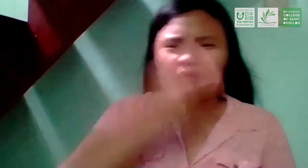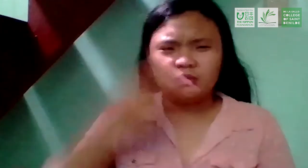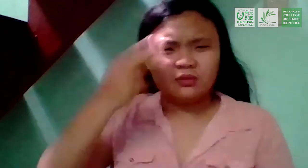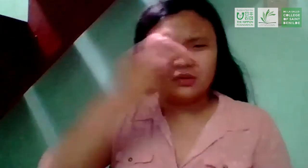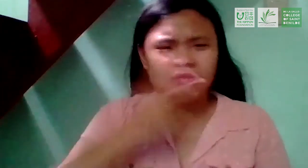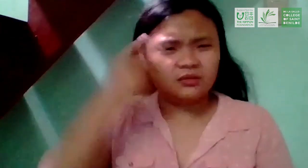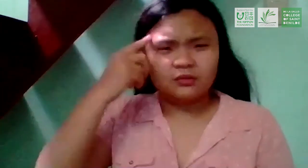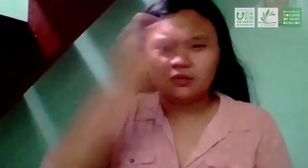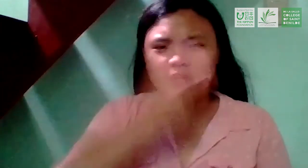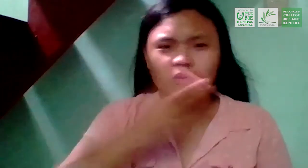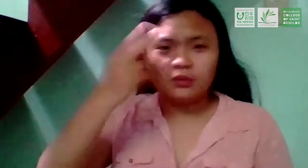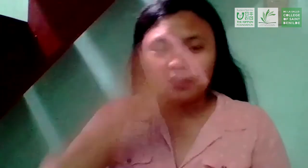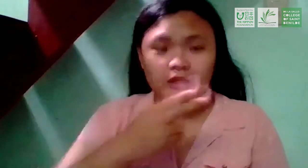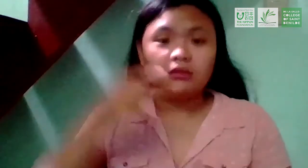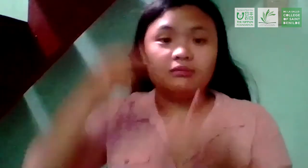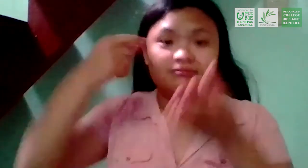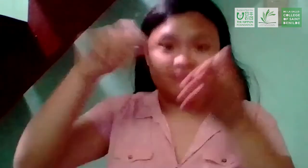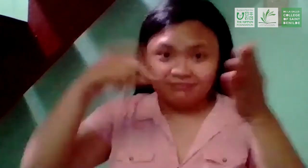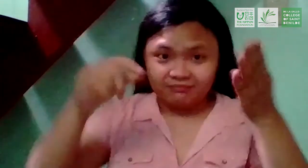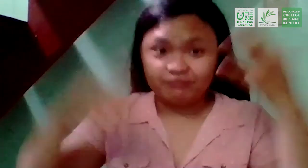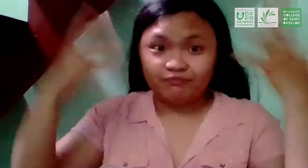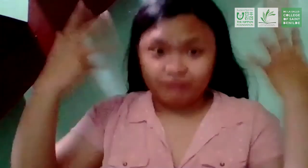once he arrived in Hawaii, I believe it was Hawaii,